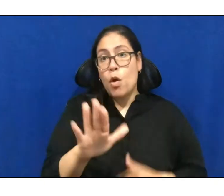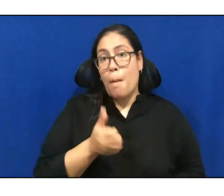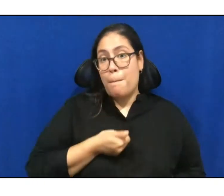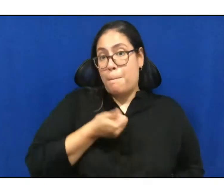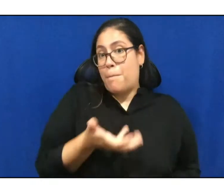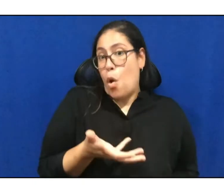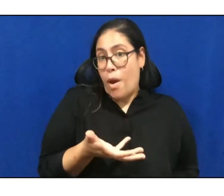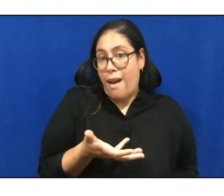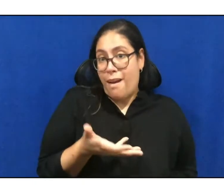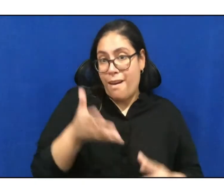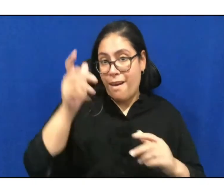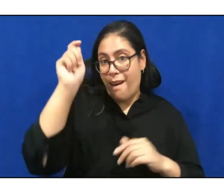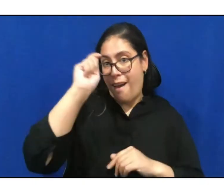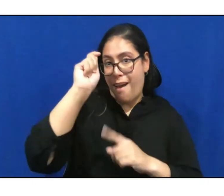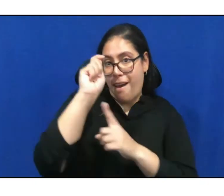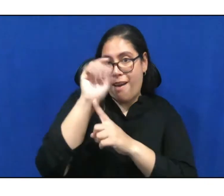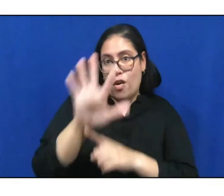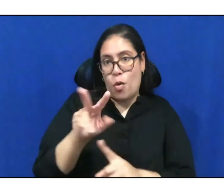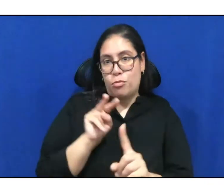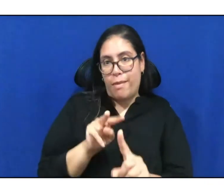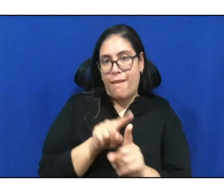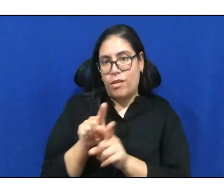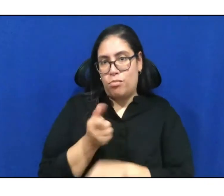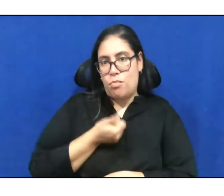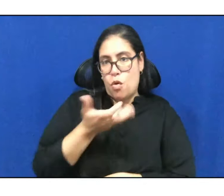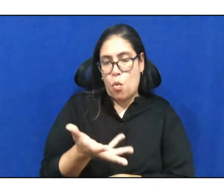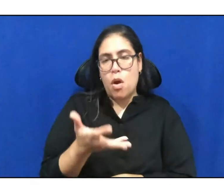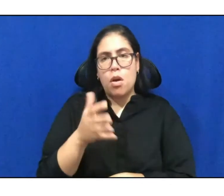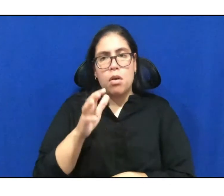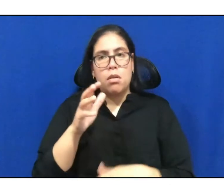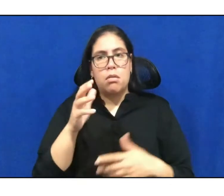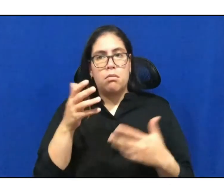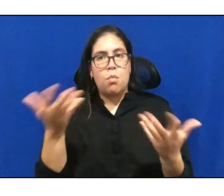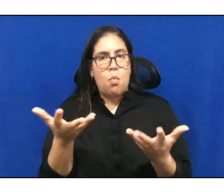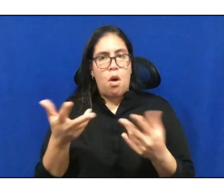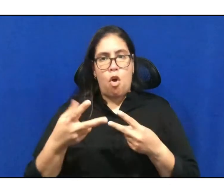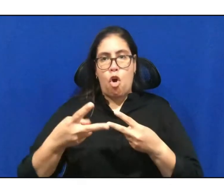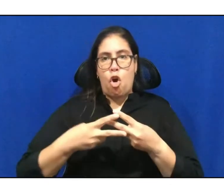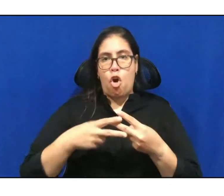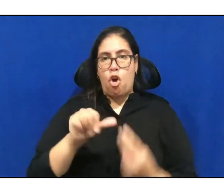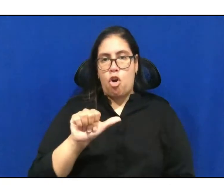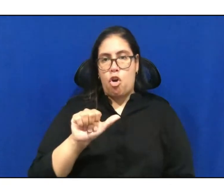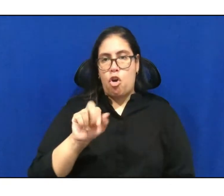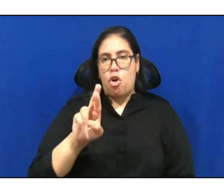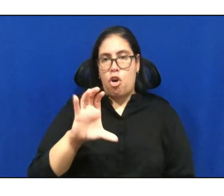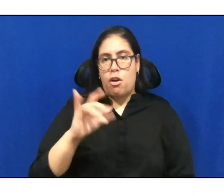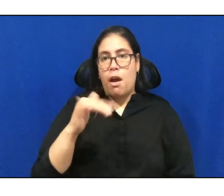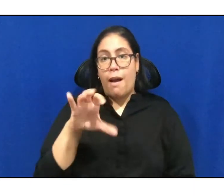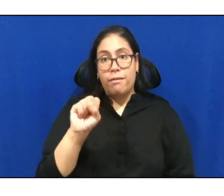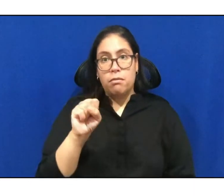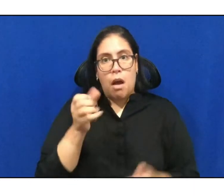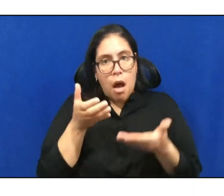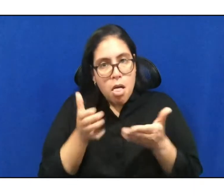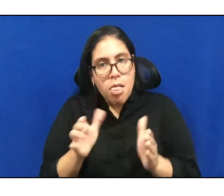And about the archives that allow you to make the things that you each make.